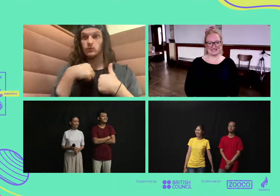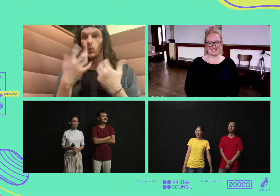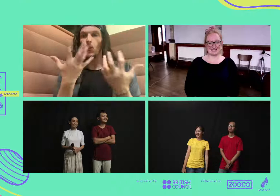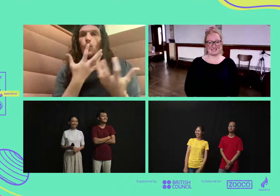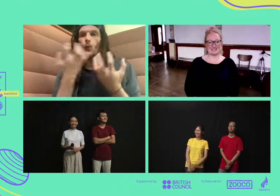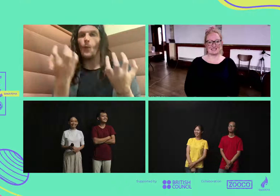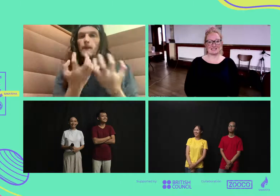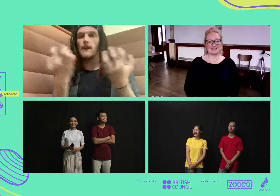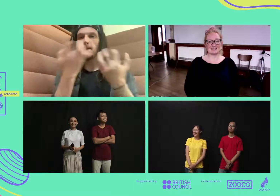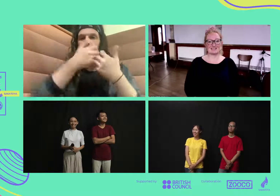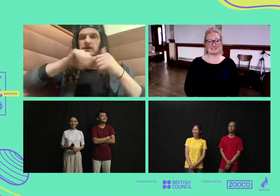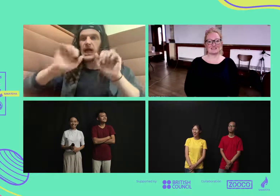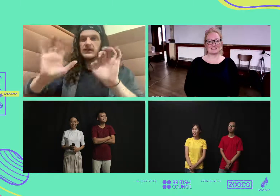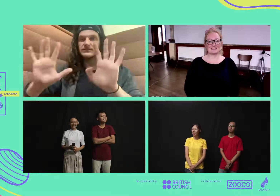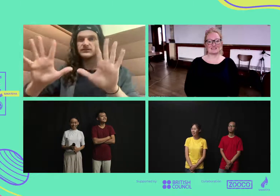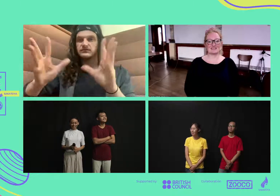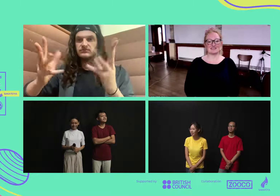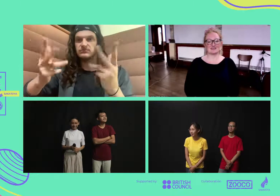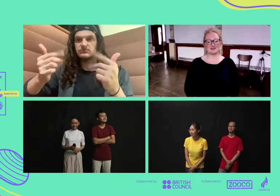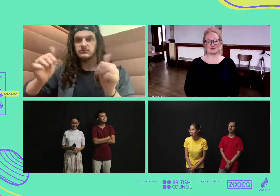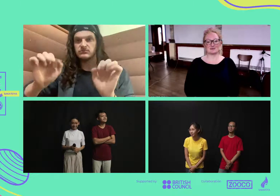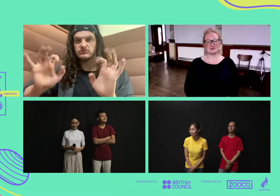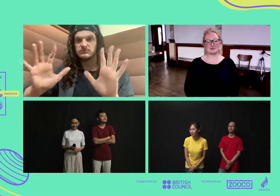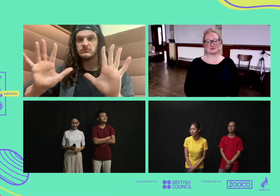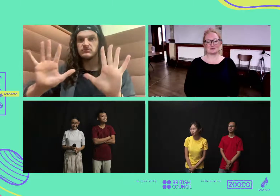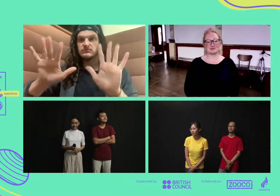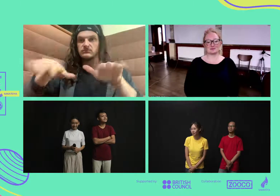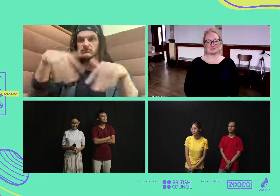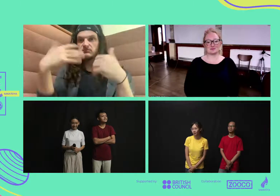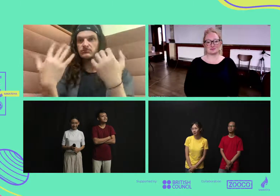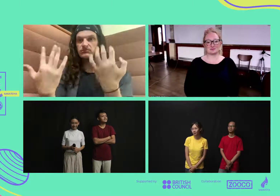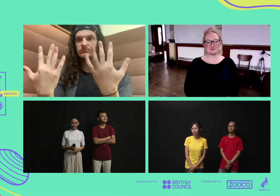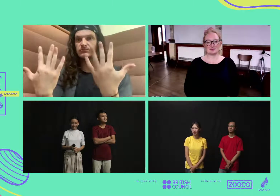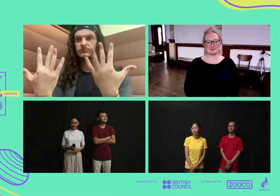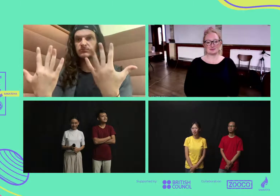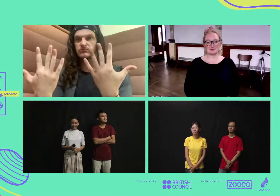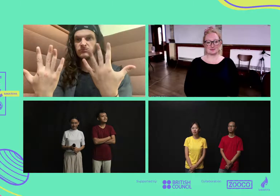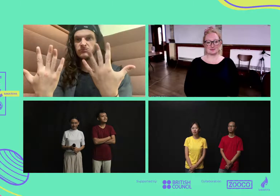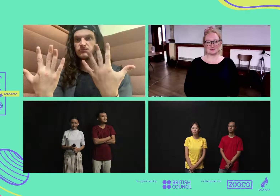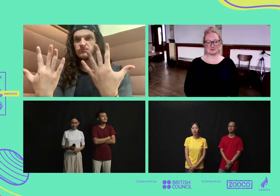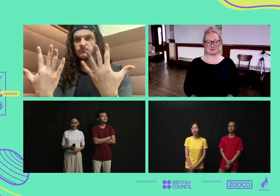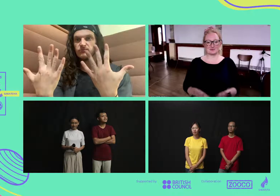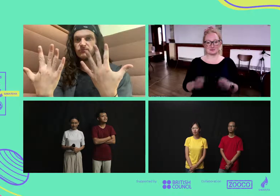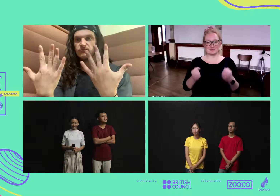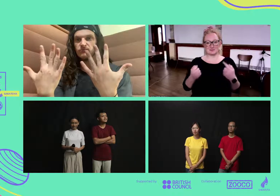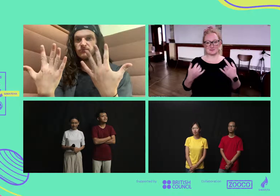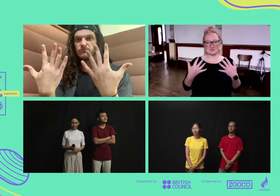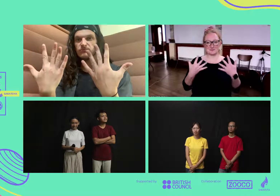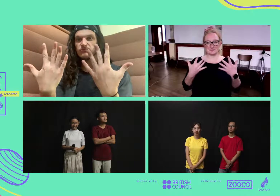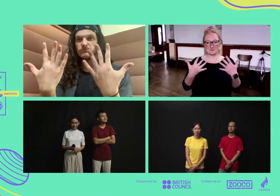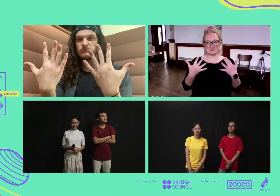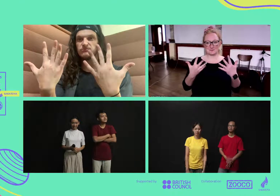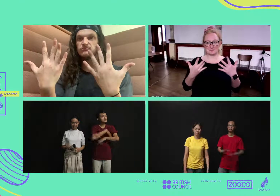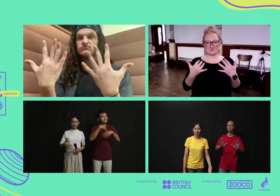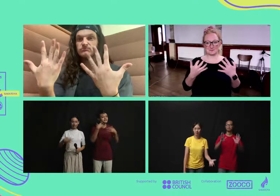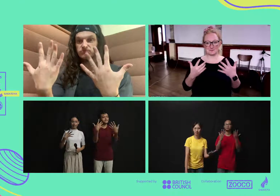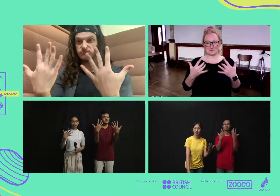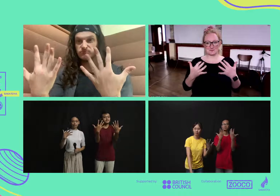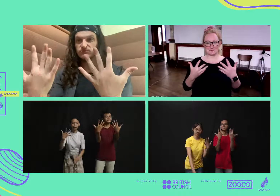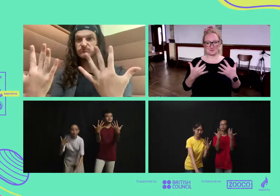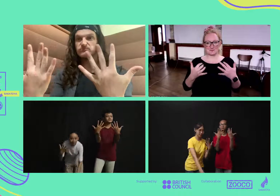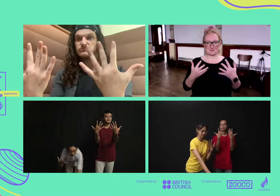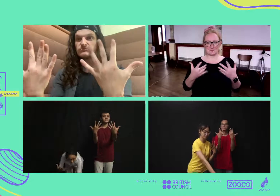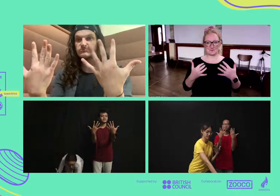Fantastic. So if you can all copy me, we're going to do a bit of a warm up. So if you can all copy me, get your hands out in front of